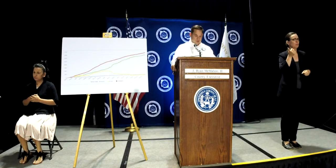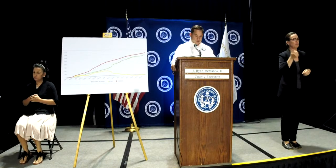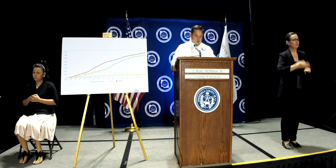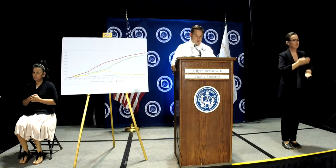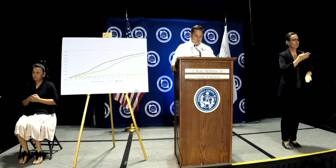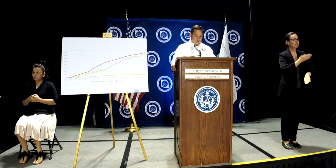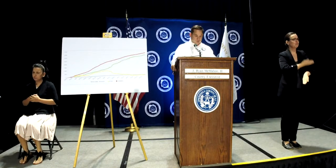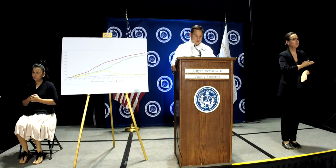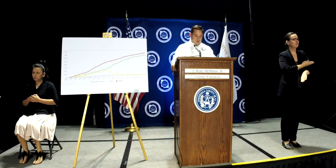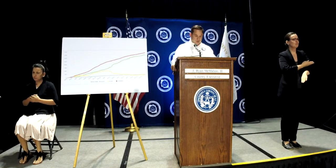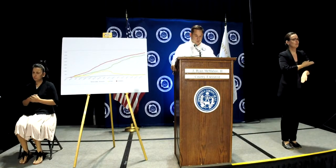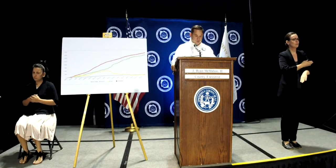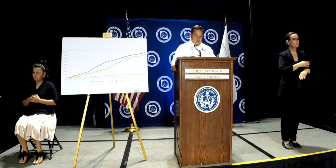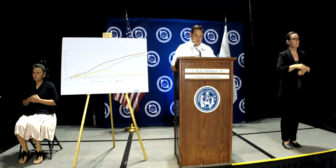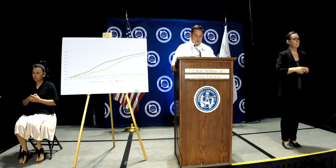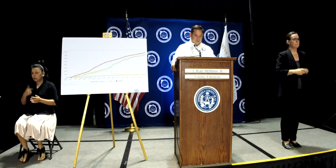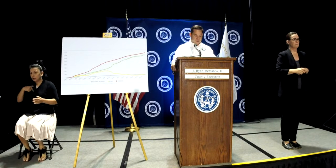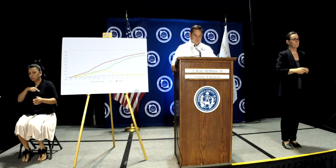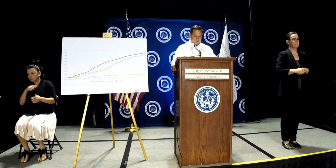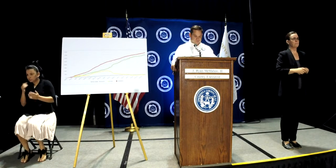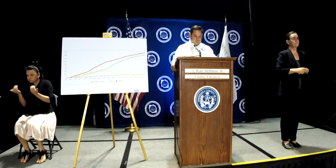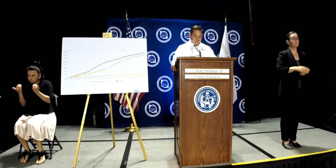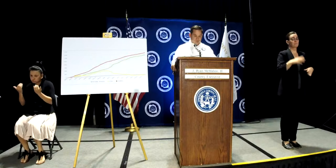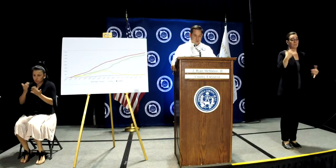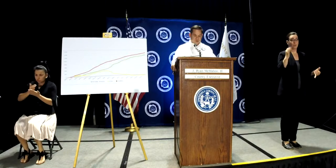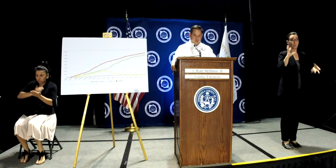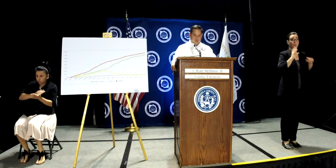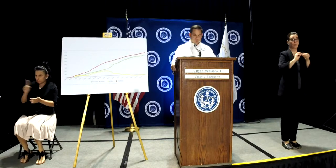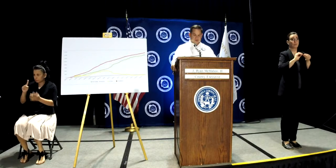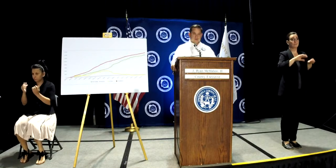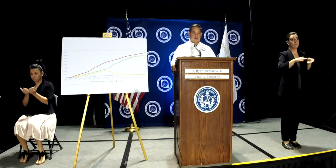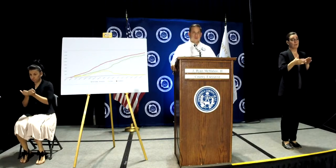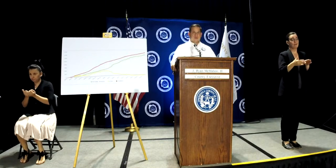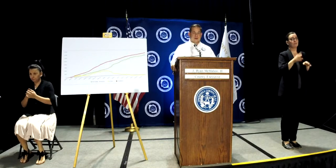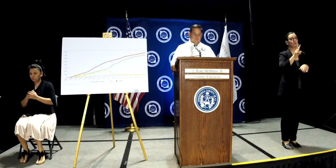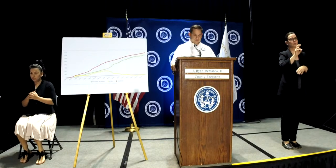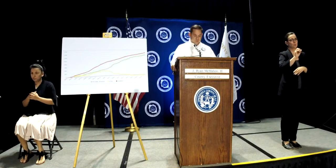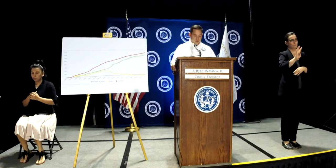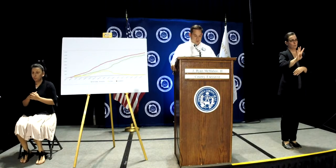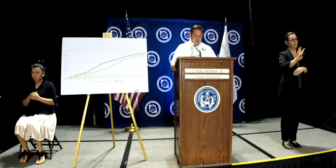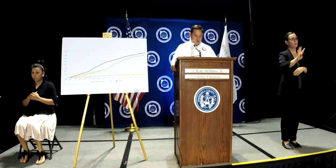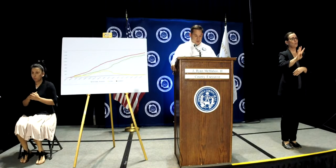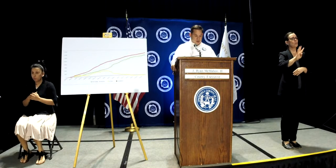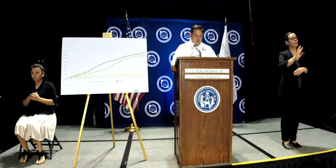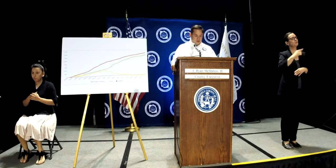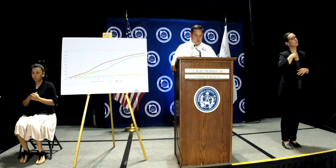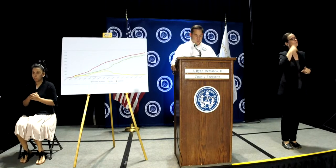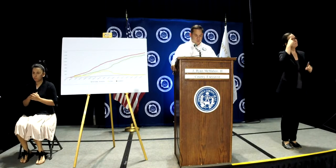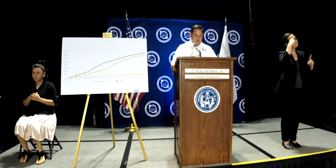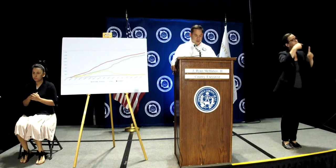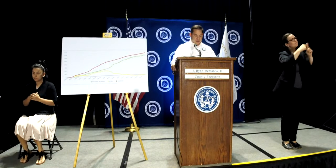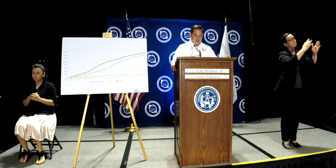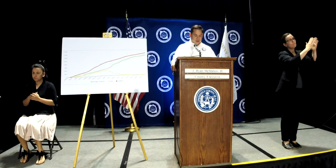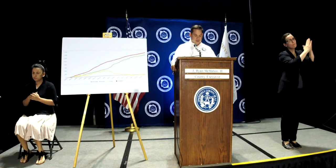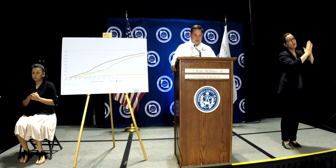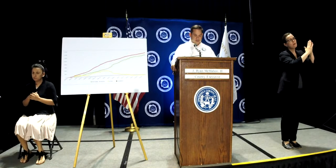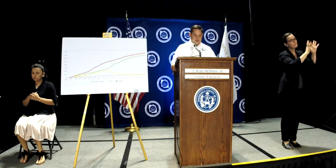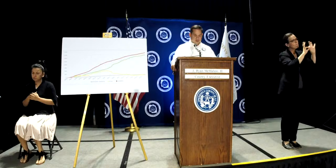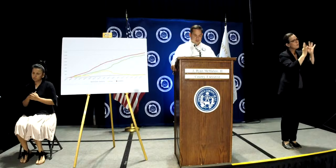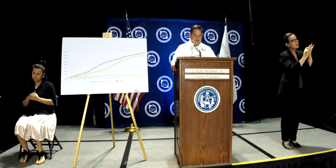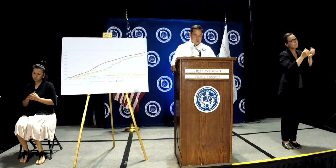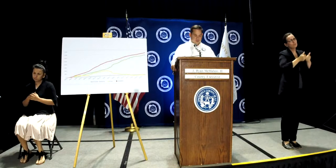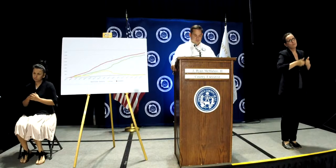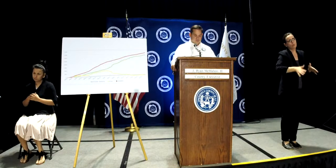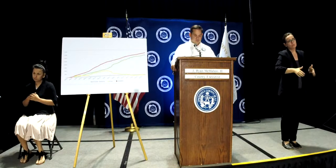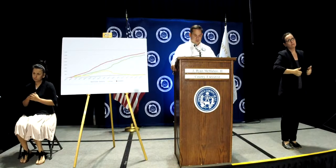neighbors over the course of the pandemic. Certainly we'll continue to think of them. Looking at